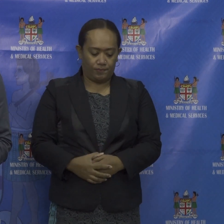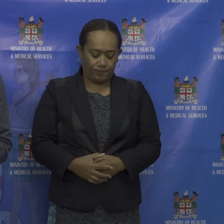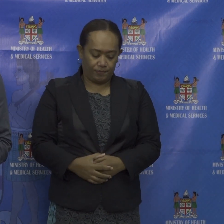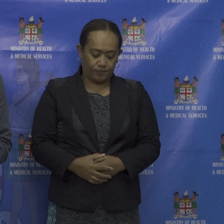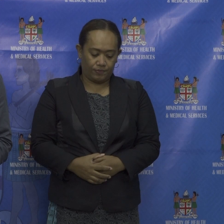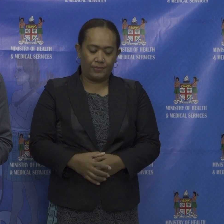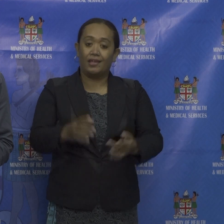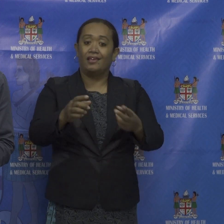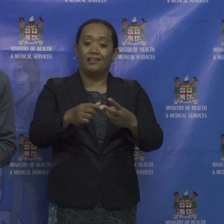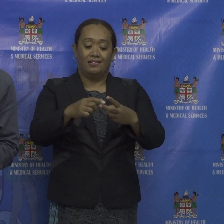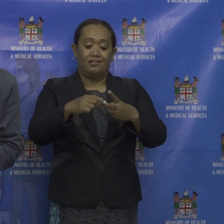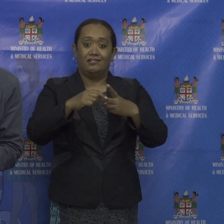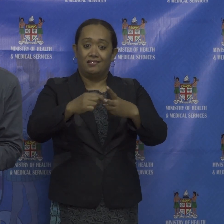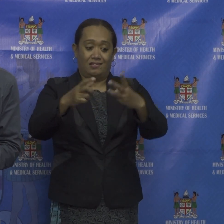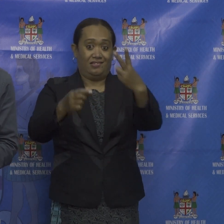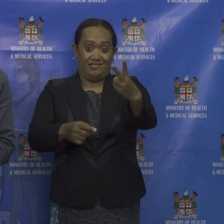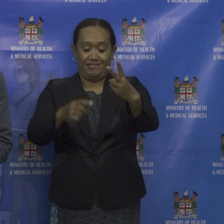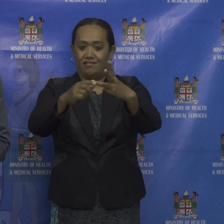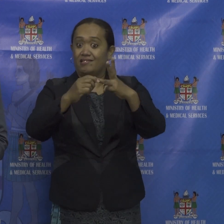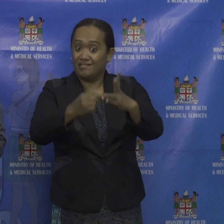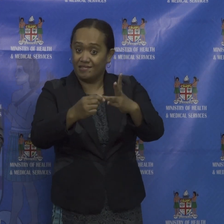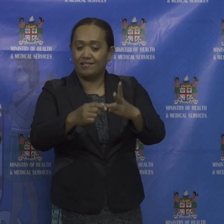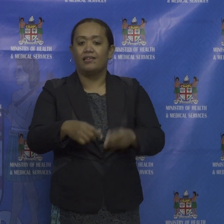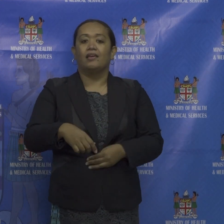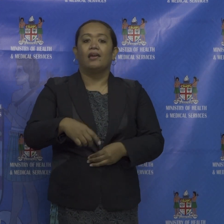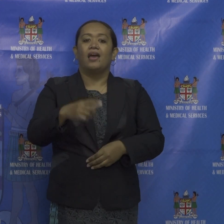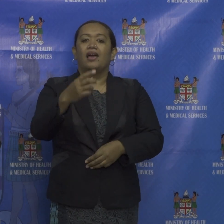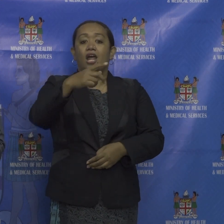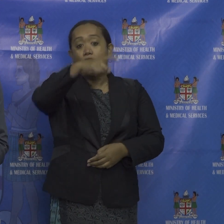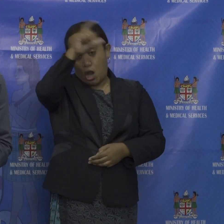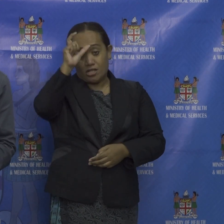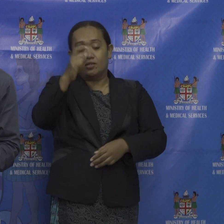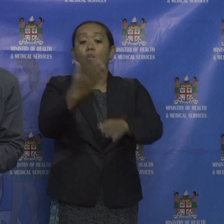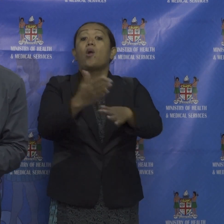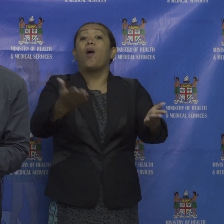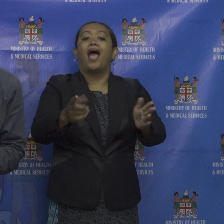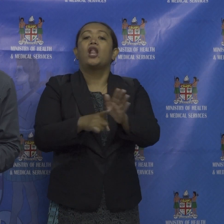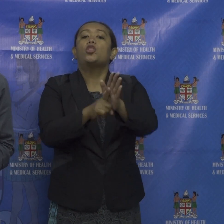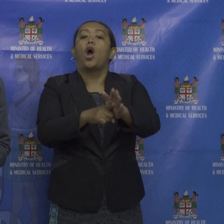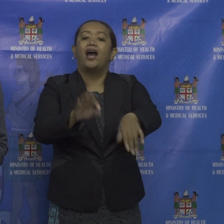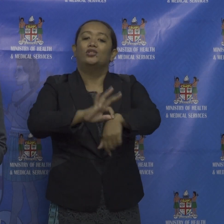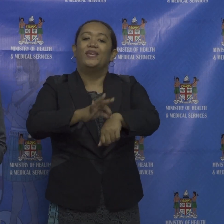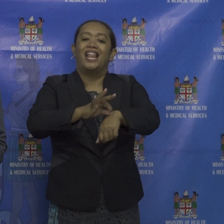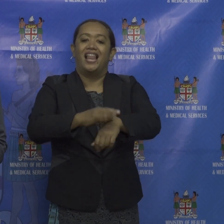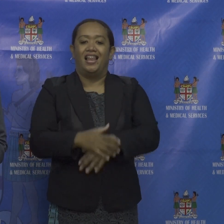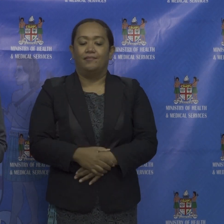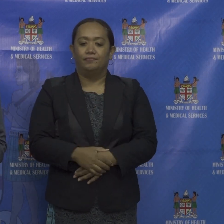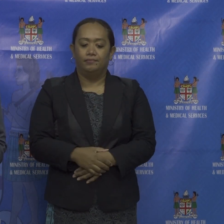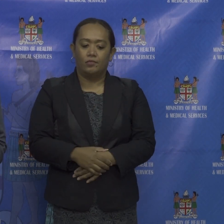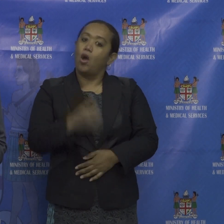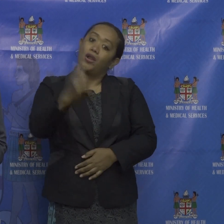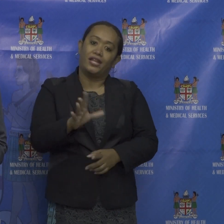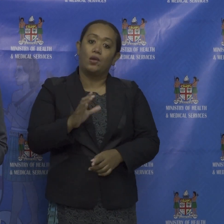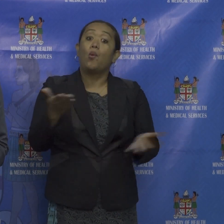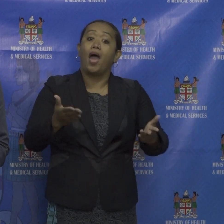Our other case is a 25-year-old nurse working in Lotoko Hospital. This nurse was sequestered within the hospital last night, along with the rest